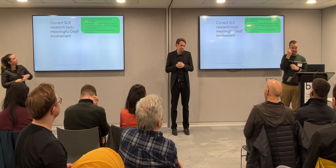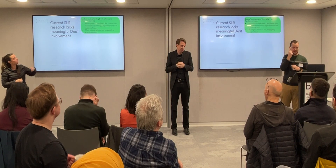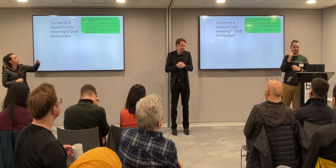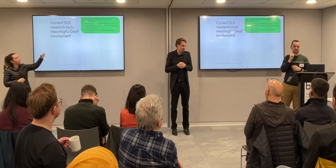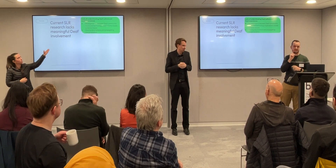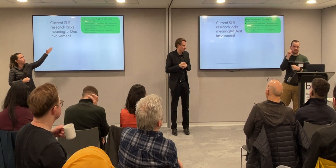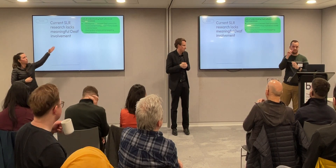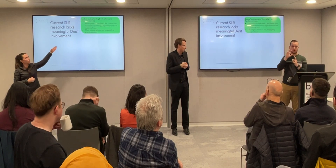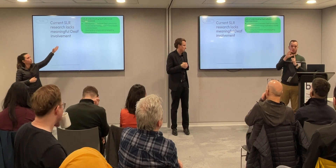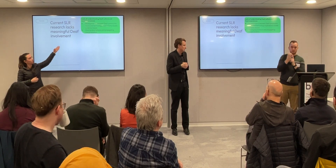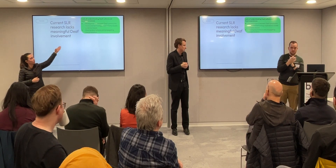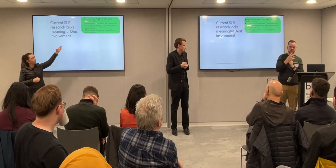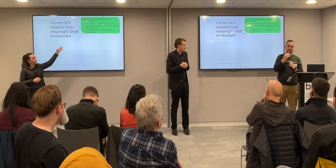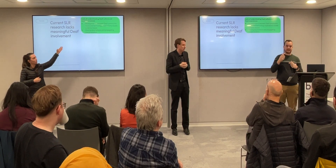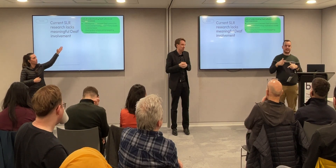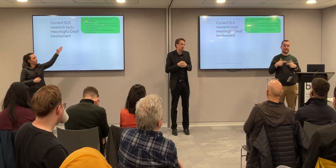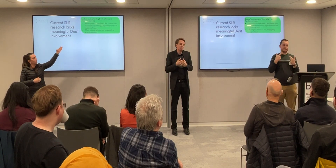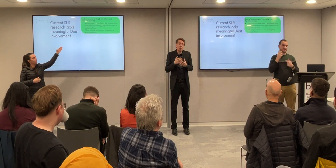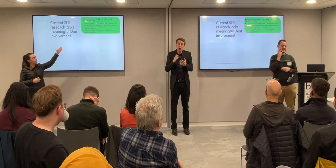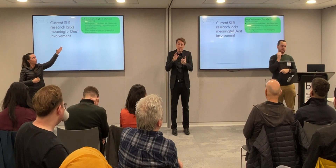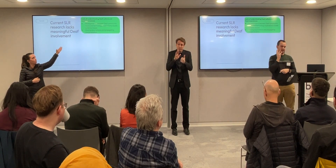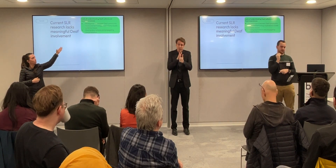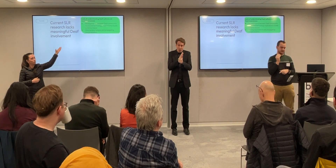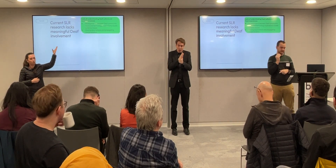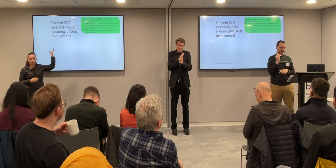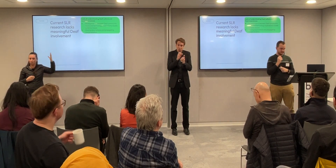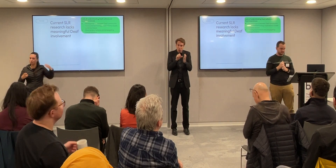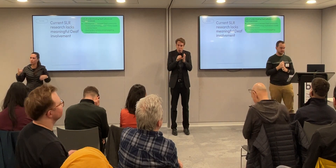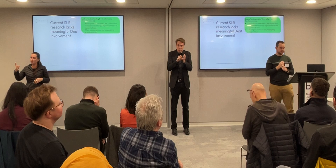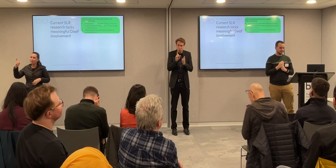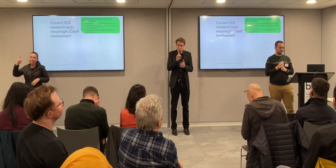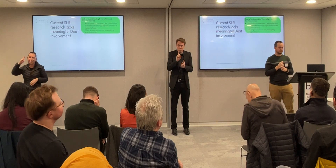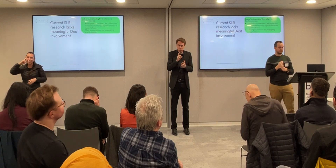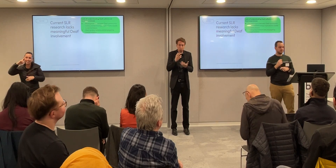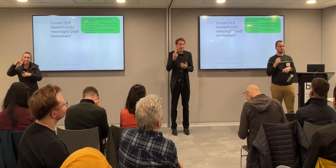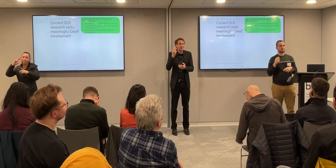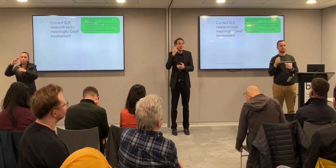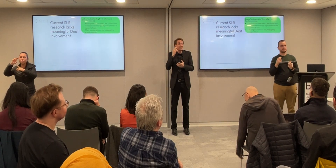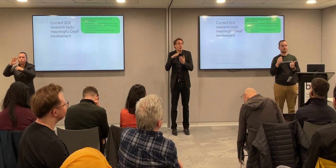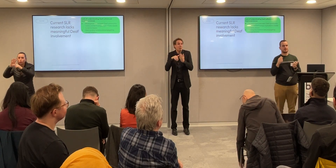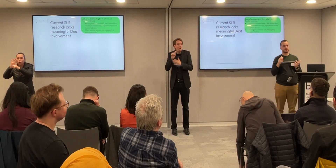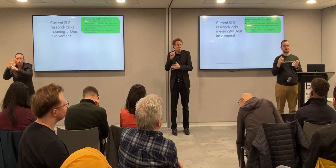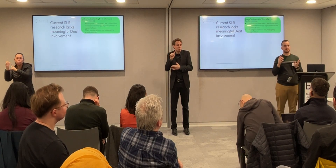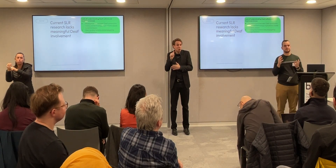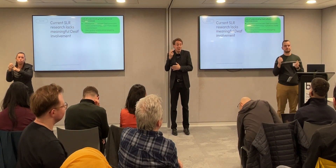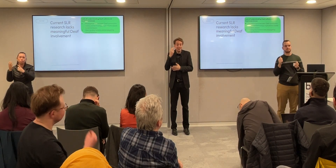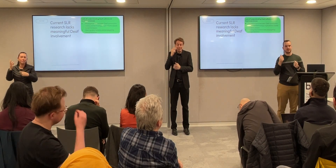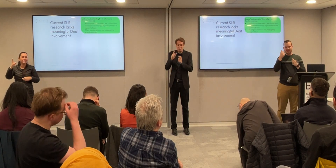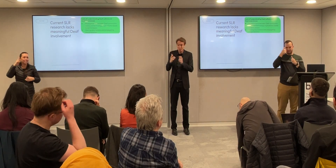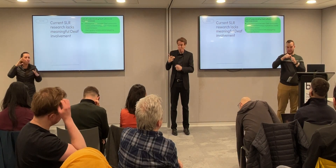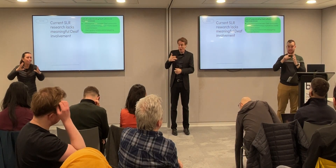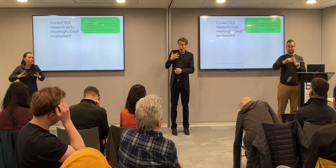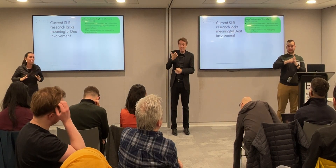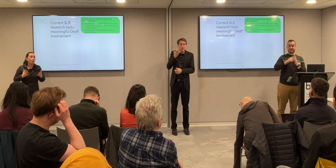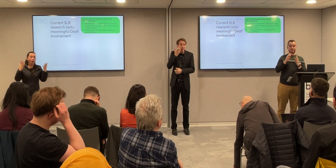First of all, there is a lack of understanding of deaf culture and deaf people's lived experiences.